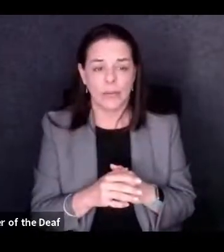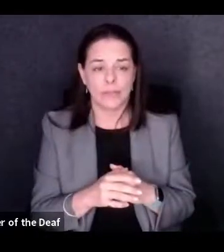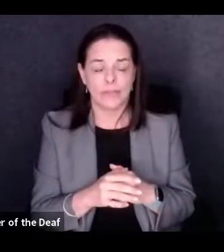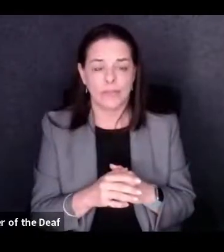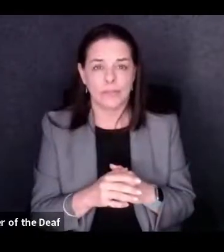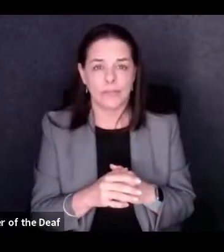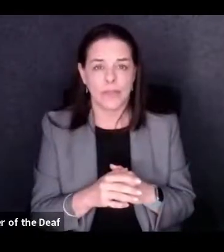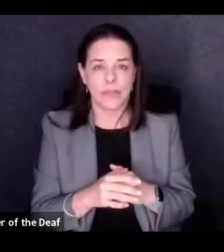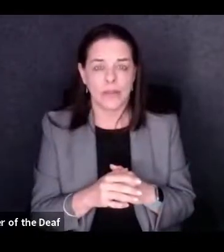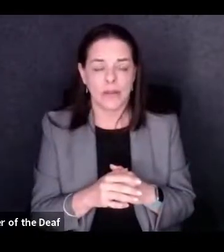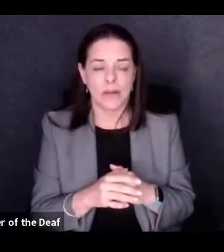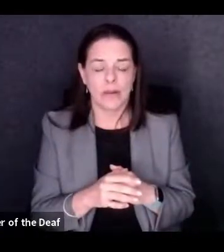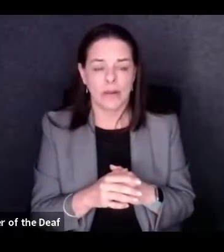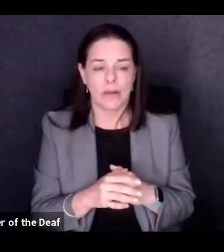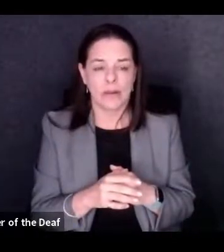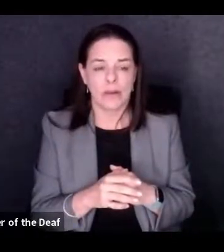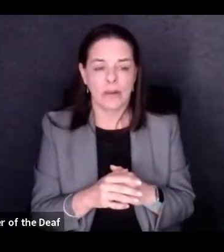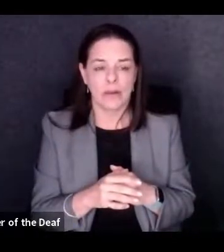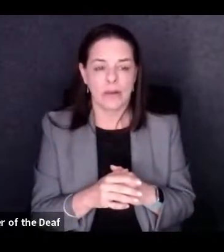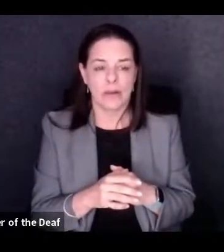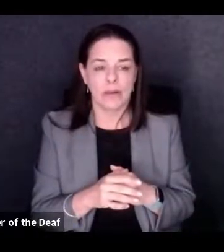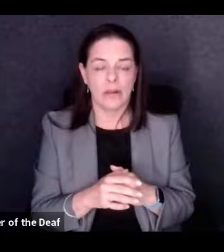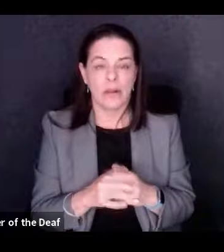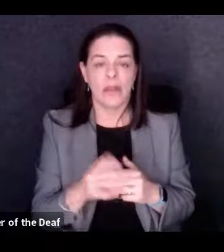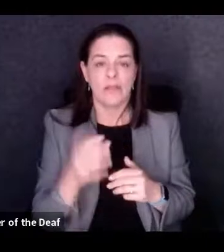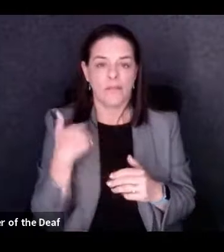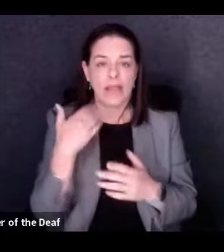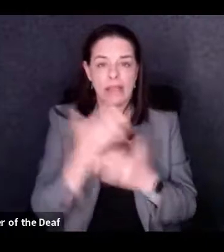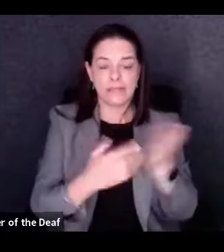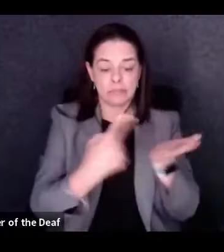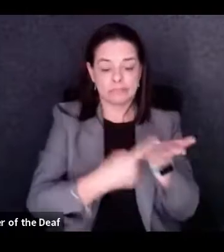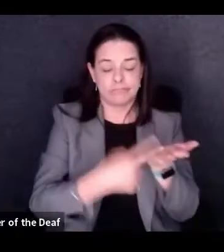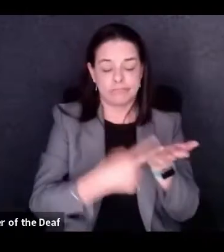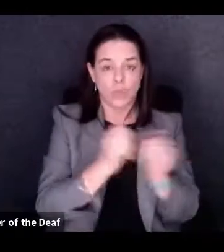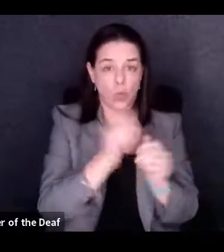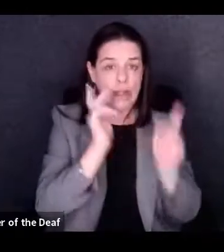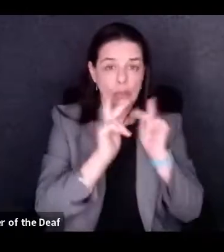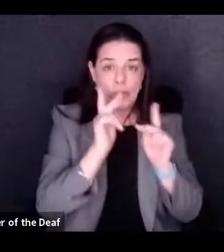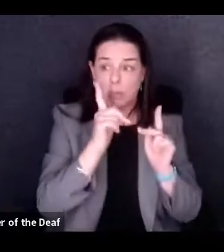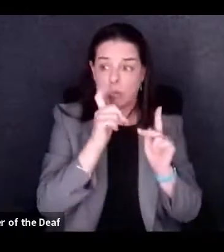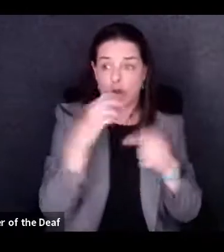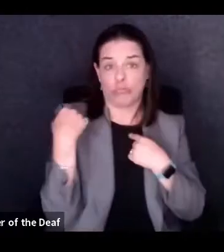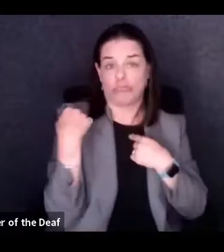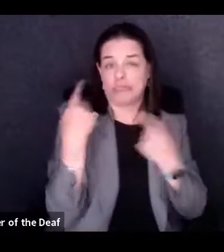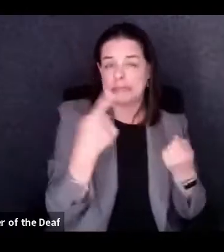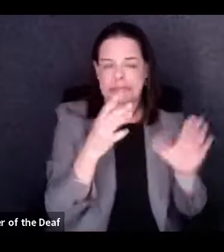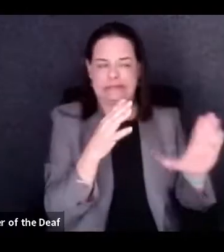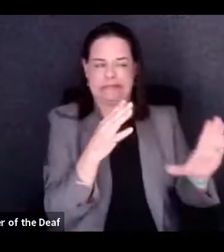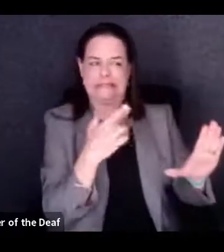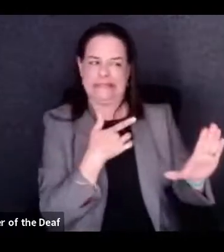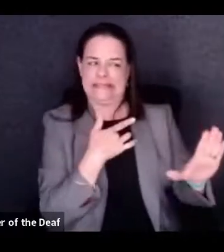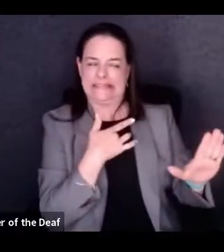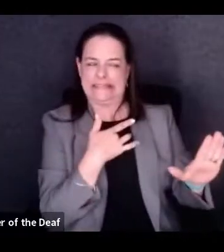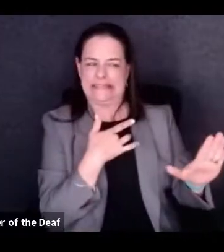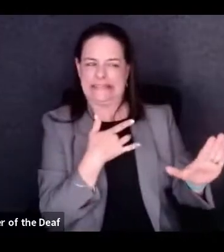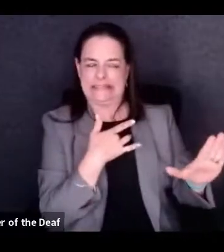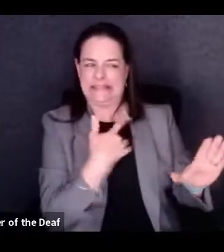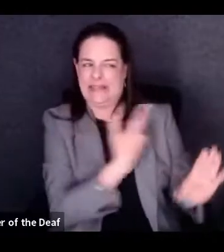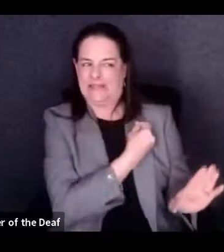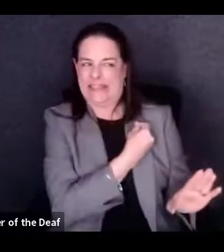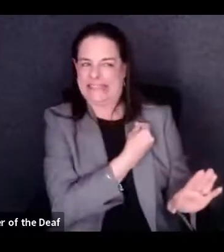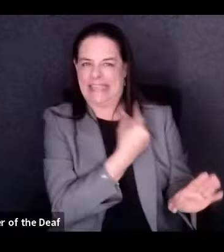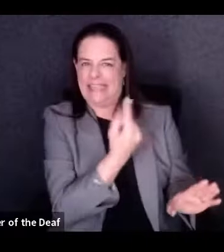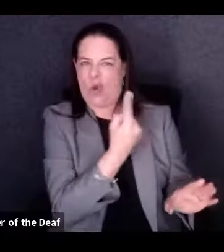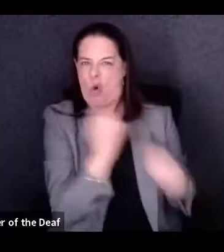has been discussions with people that have historically had vaccine hesitancy questions and concerns and that have always been